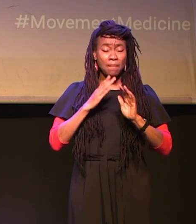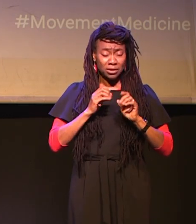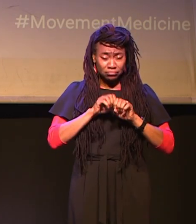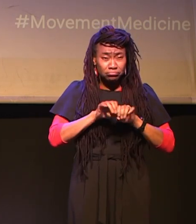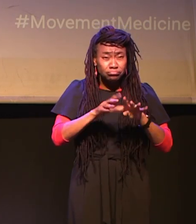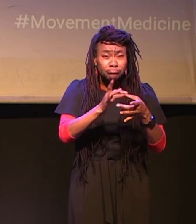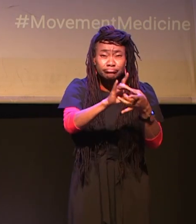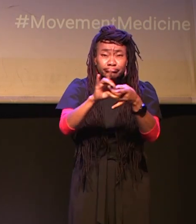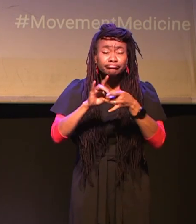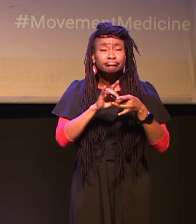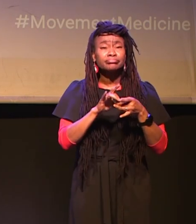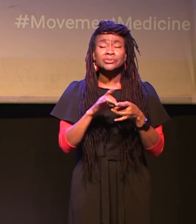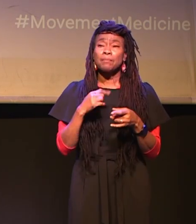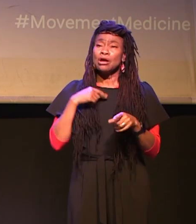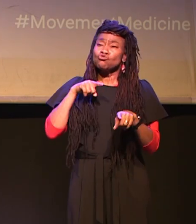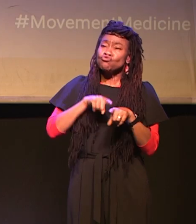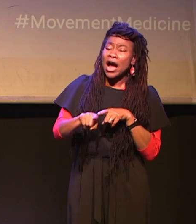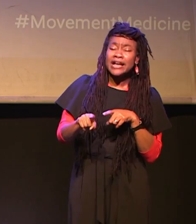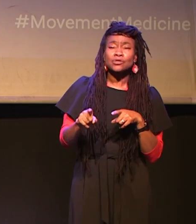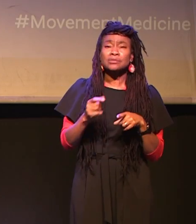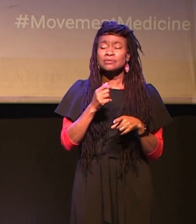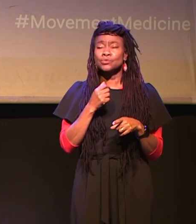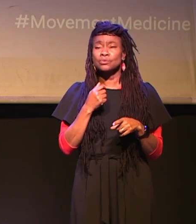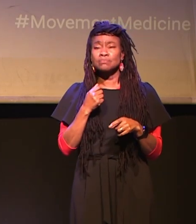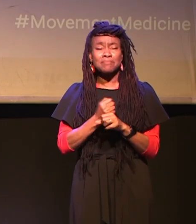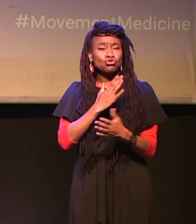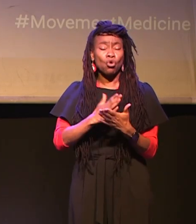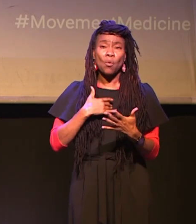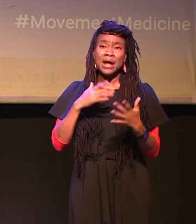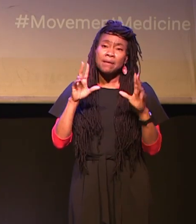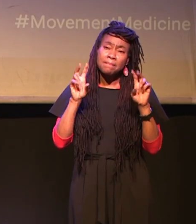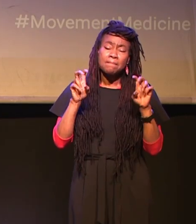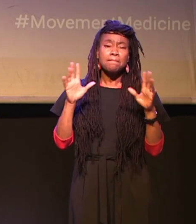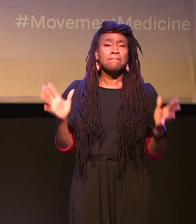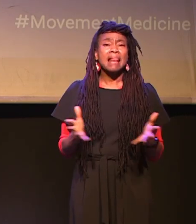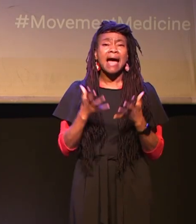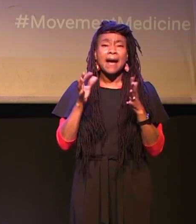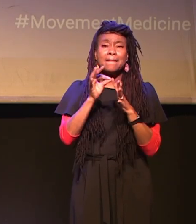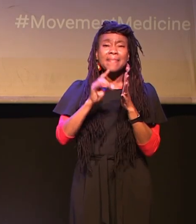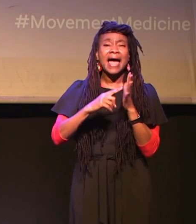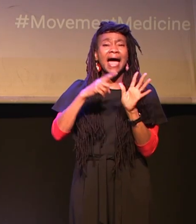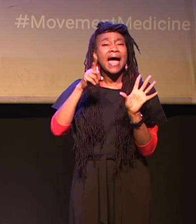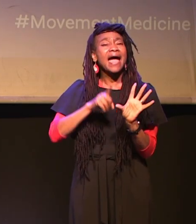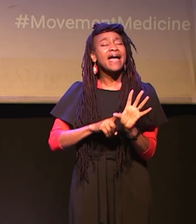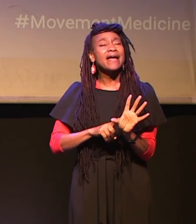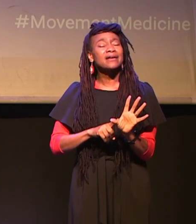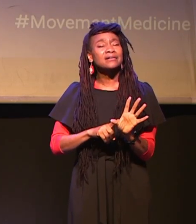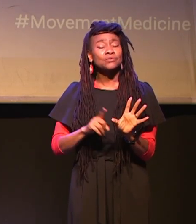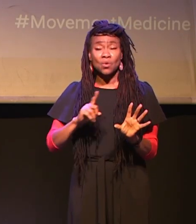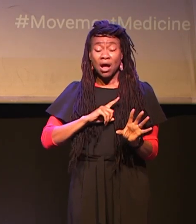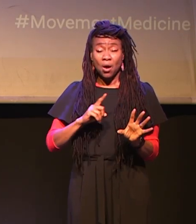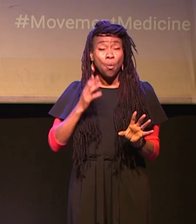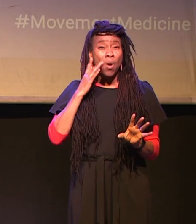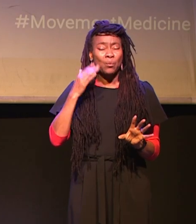is play. And we just talked about play, because it's an invitation to suspend reality in moments where we don't know what we